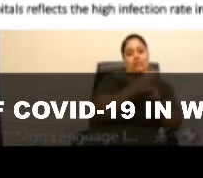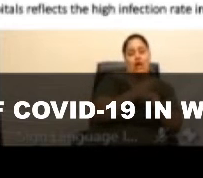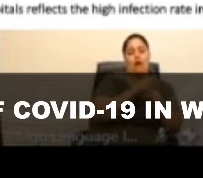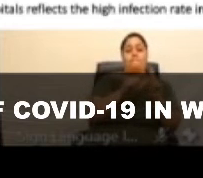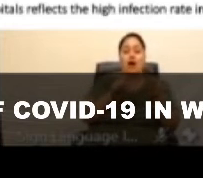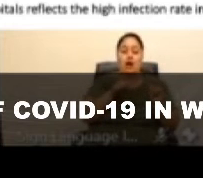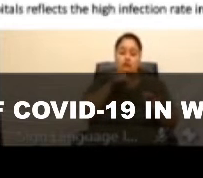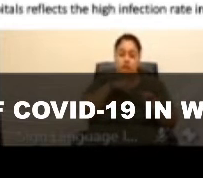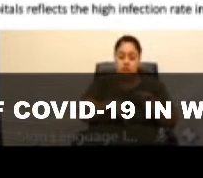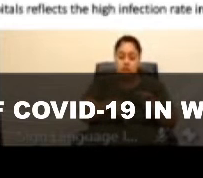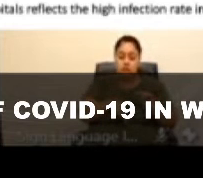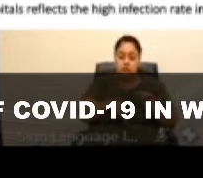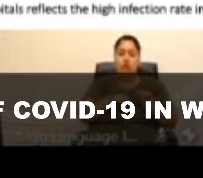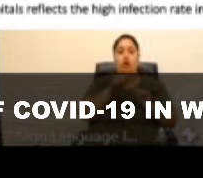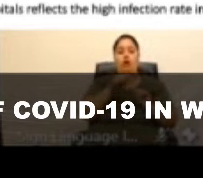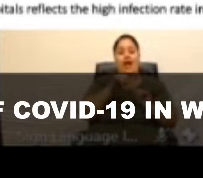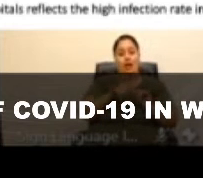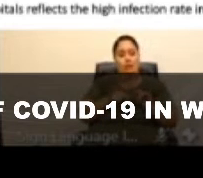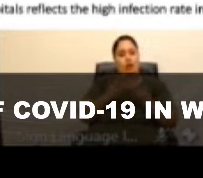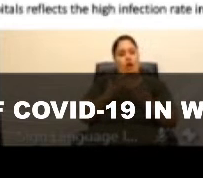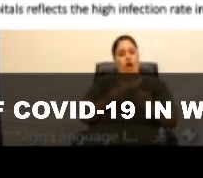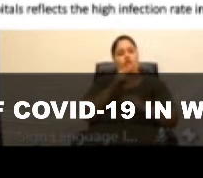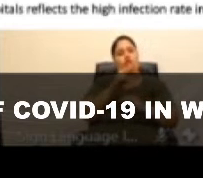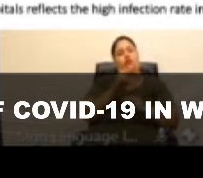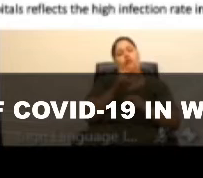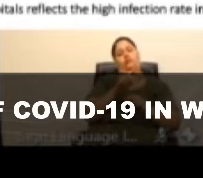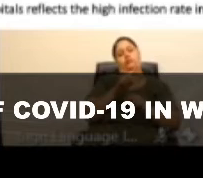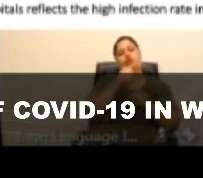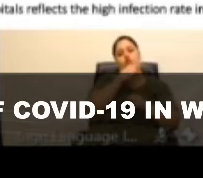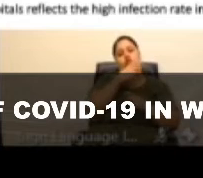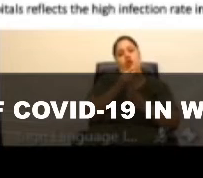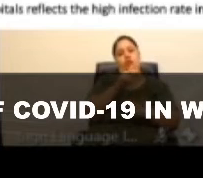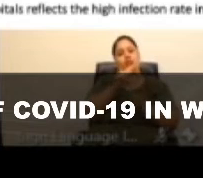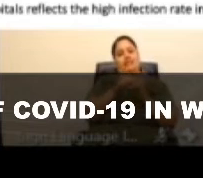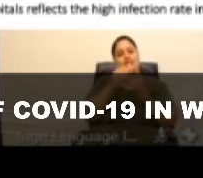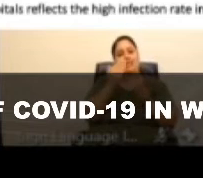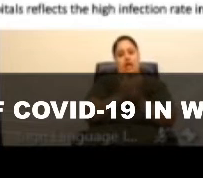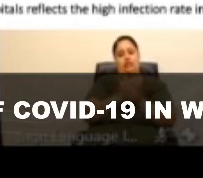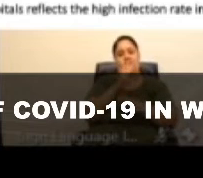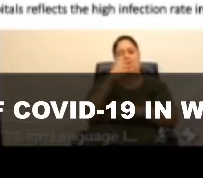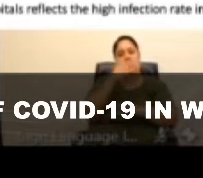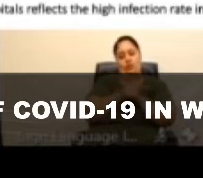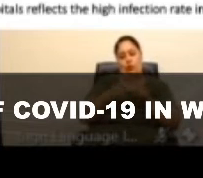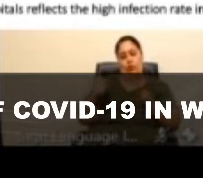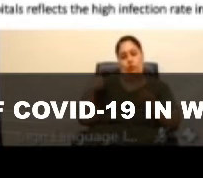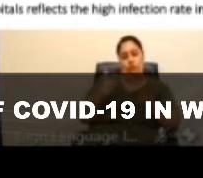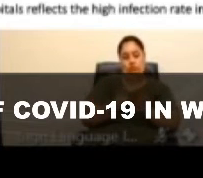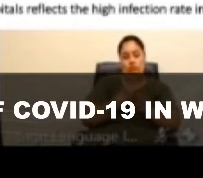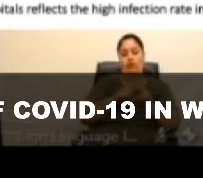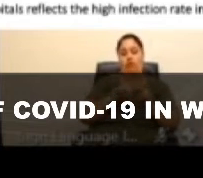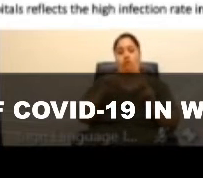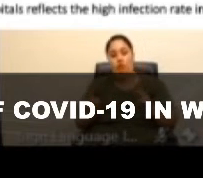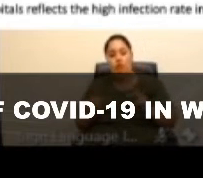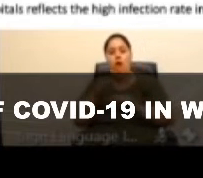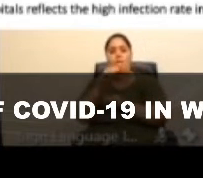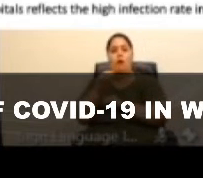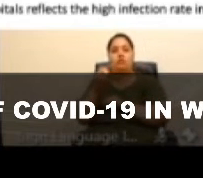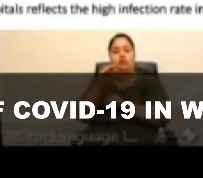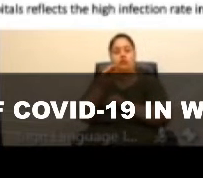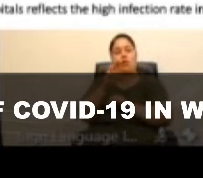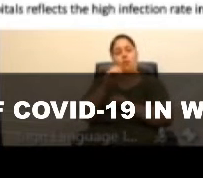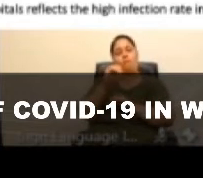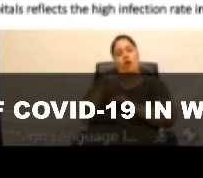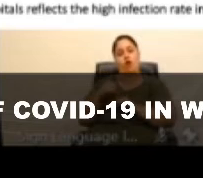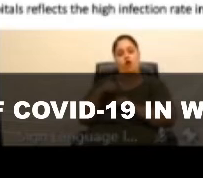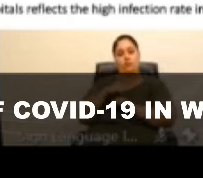last 5 weeks. Followed by Mossel Bay Hospital, and then you can see Knysna Hospital, and then some